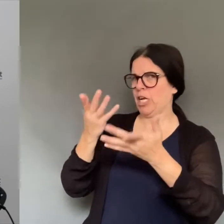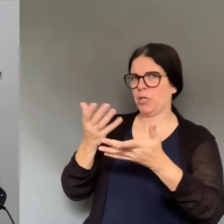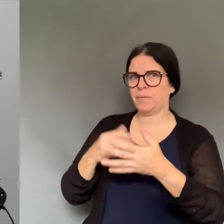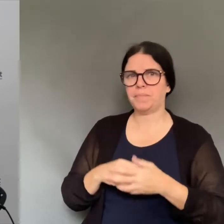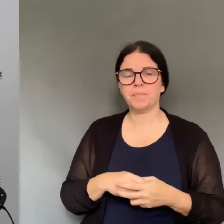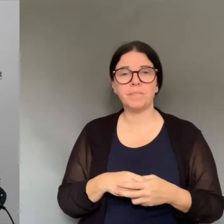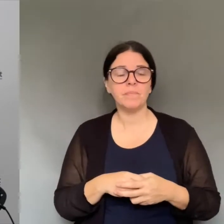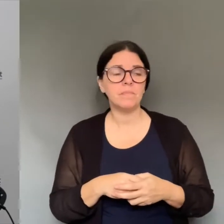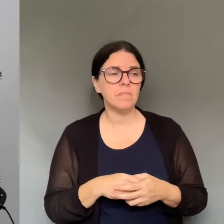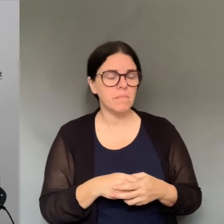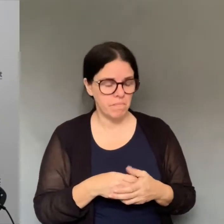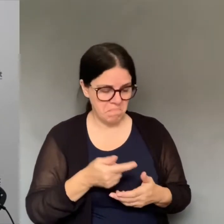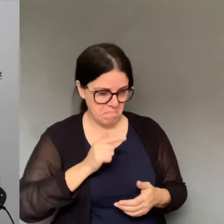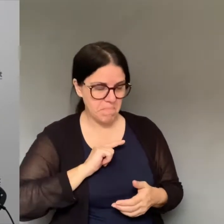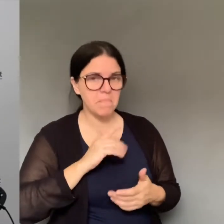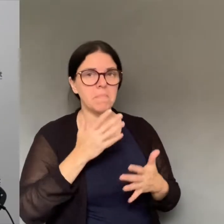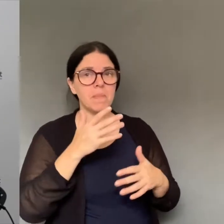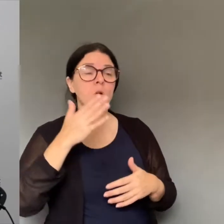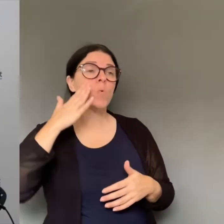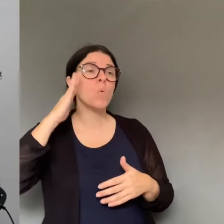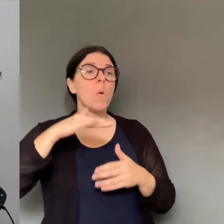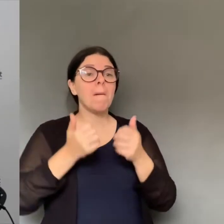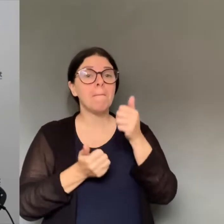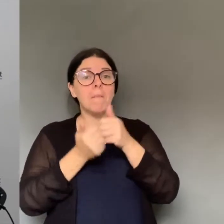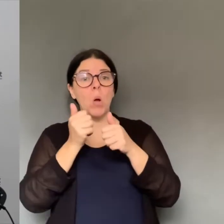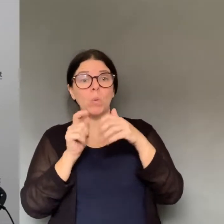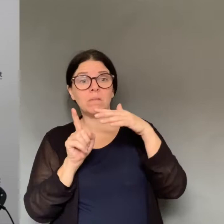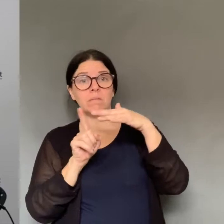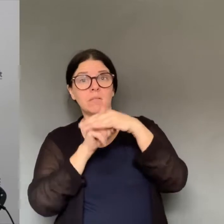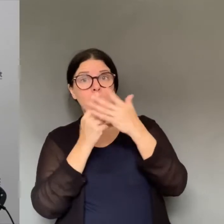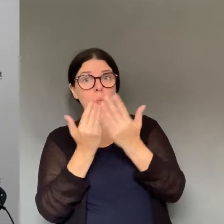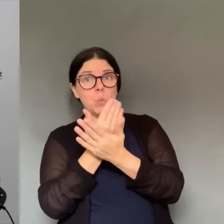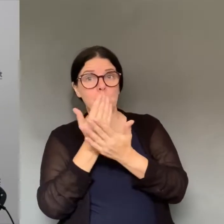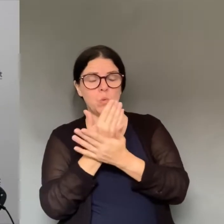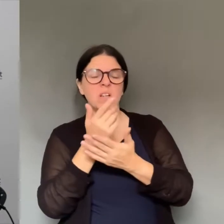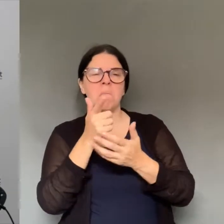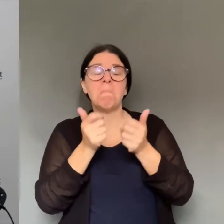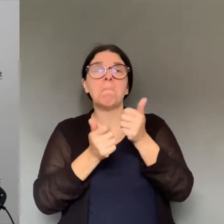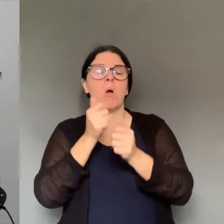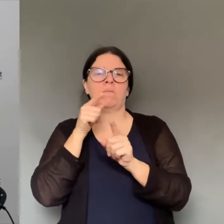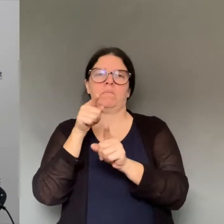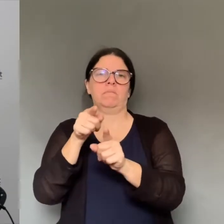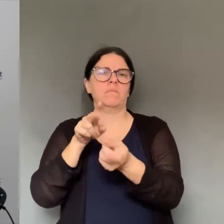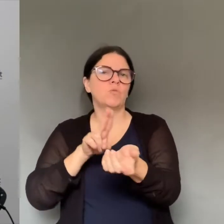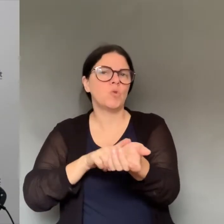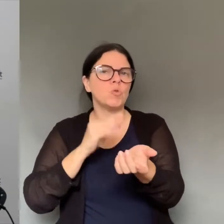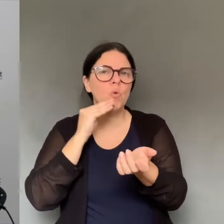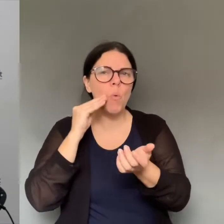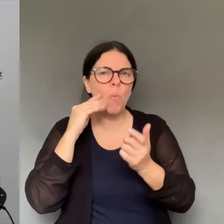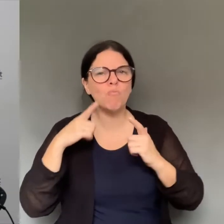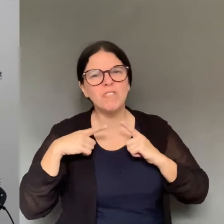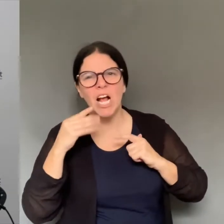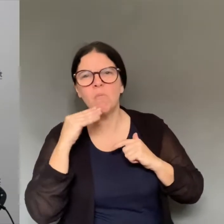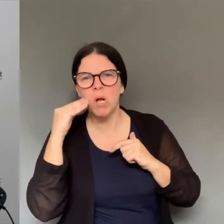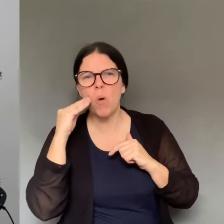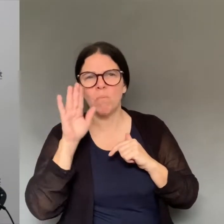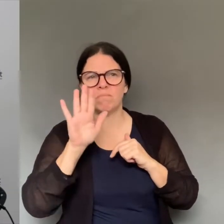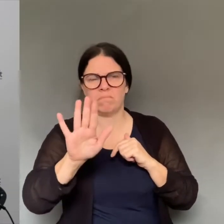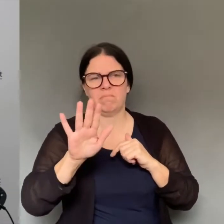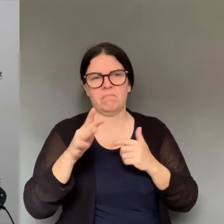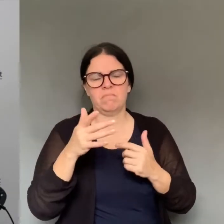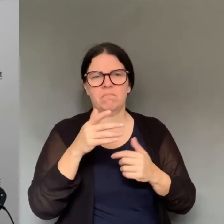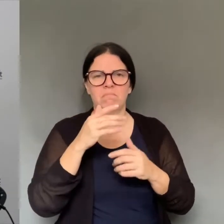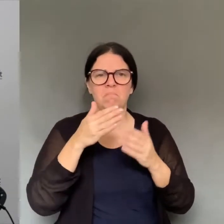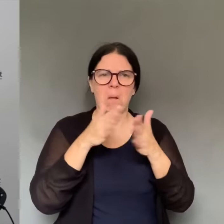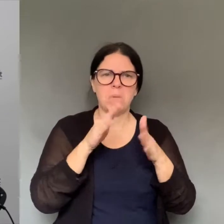currently? So mostly what we know is the number of cases are coming from long-term care home and retirement homes.